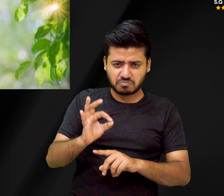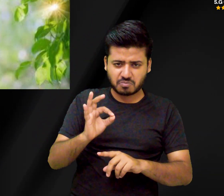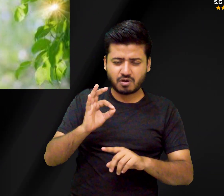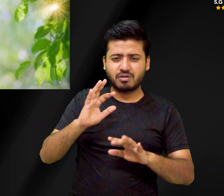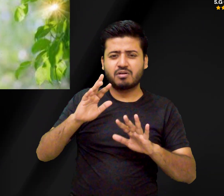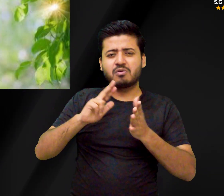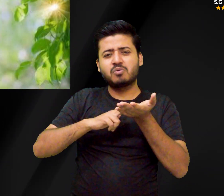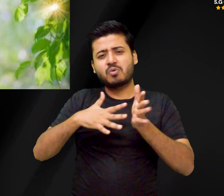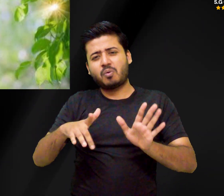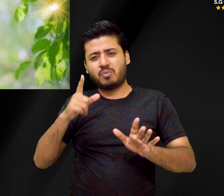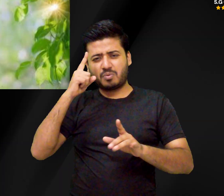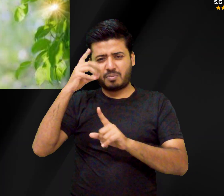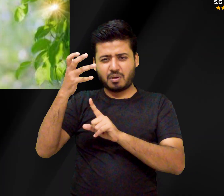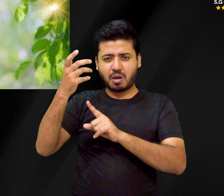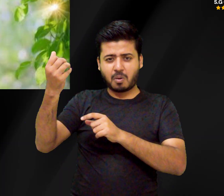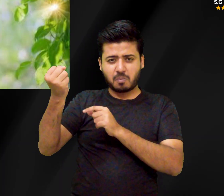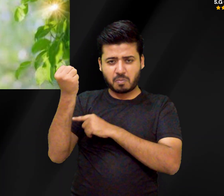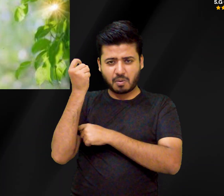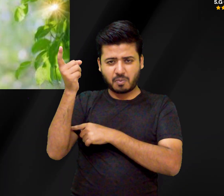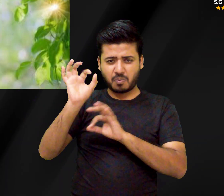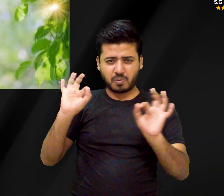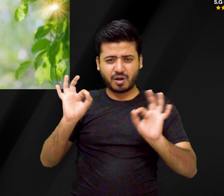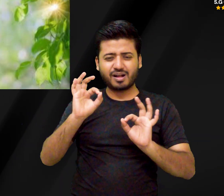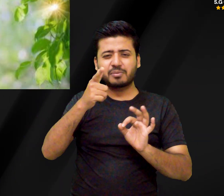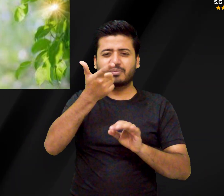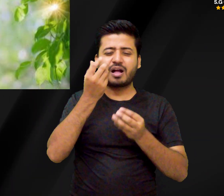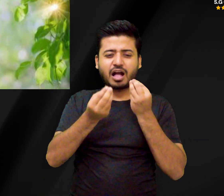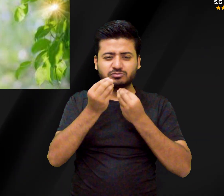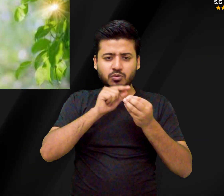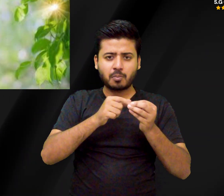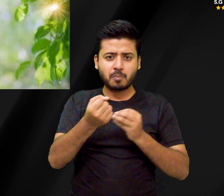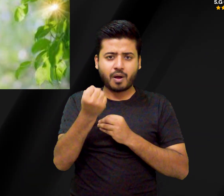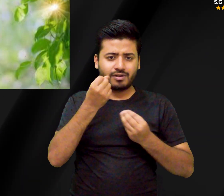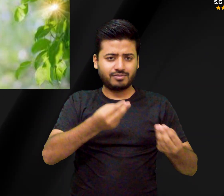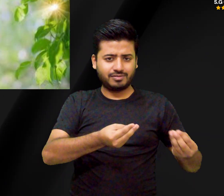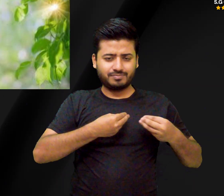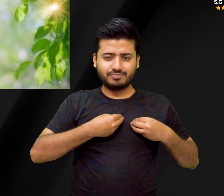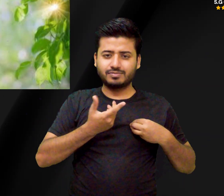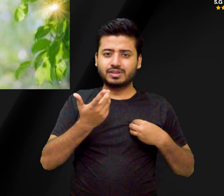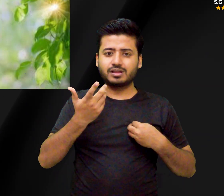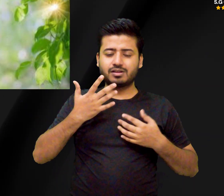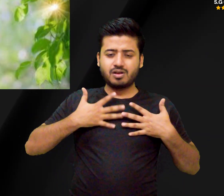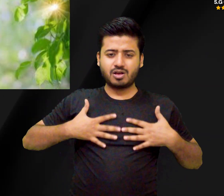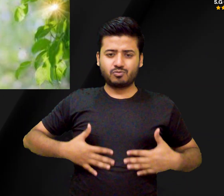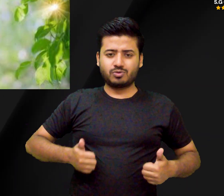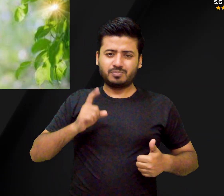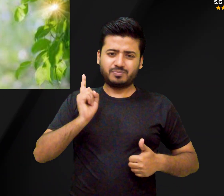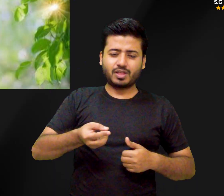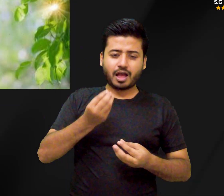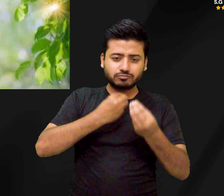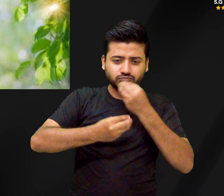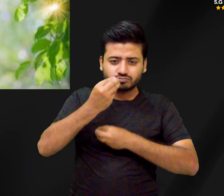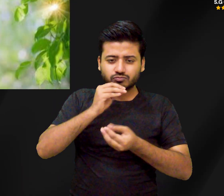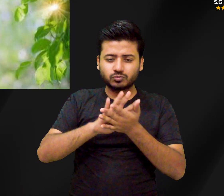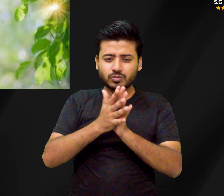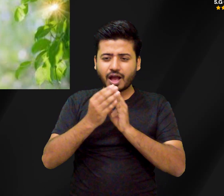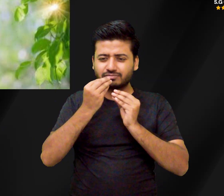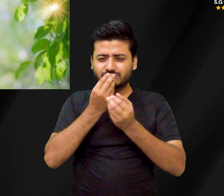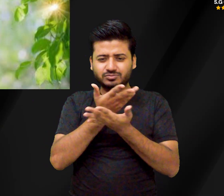tone, but generally, thus these minutes of sun exposure to the face, arms, and legs a few times per week is enough for most people.